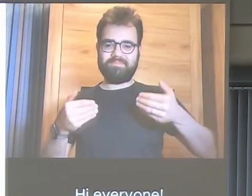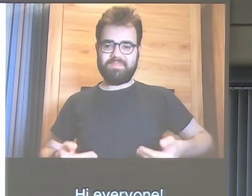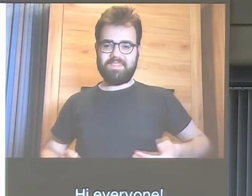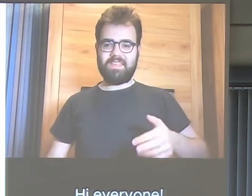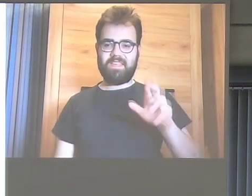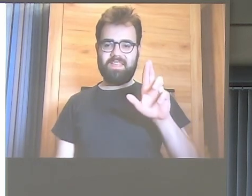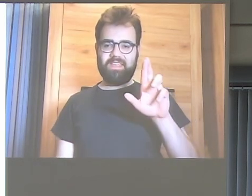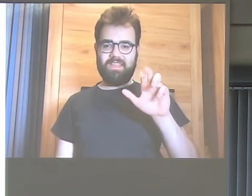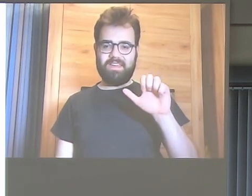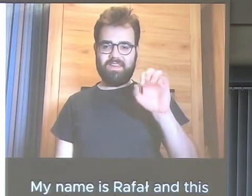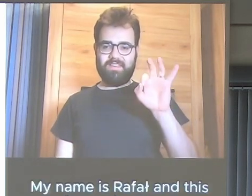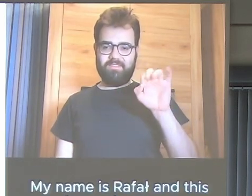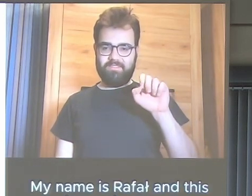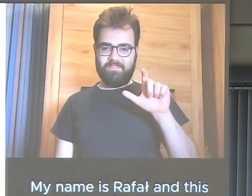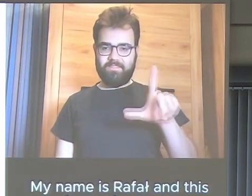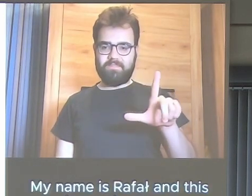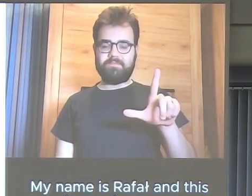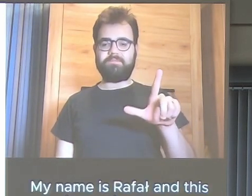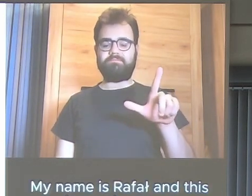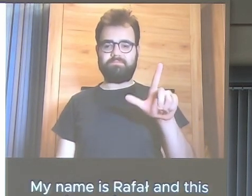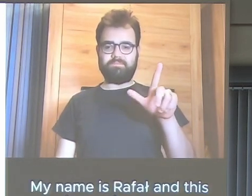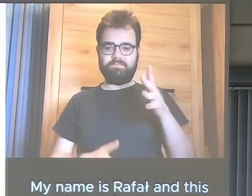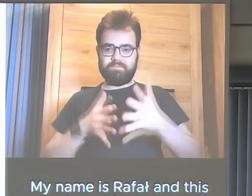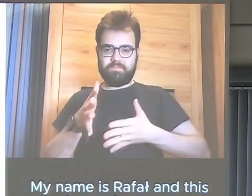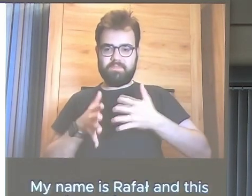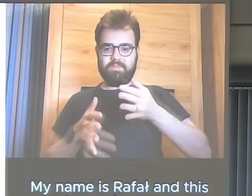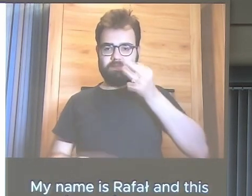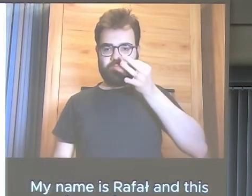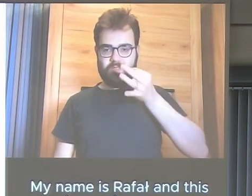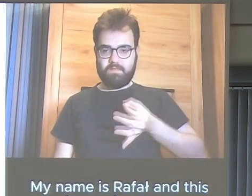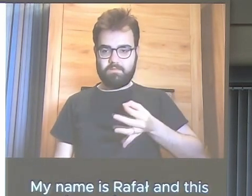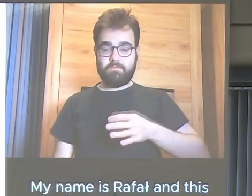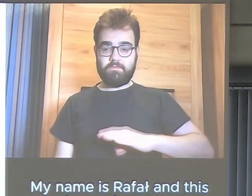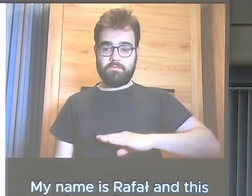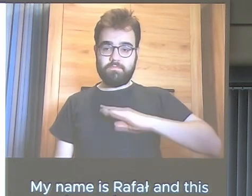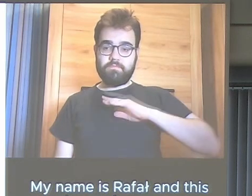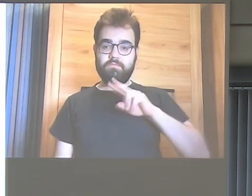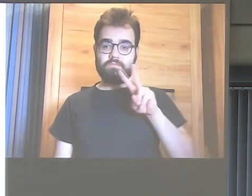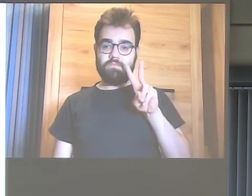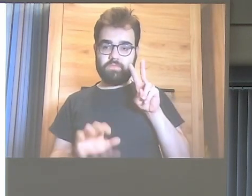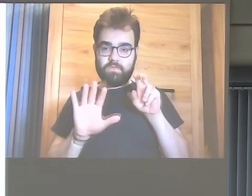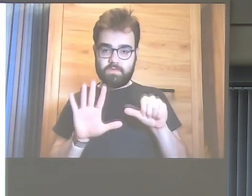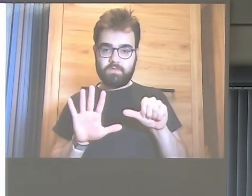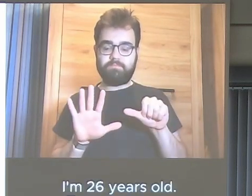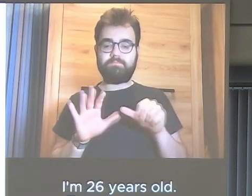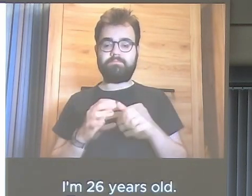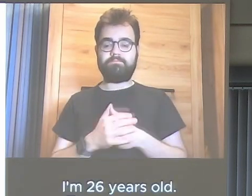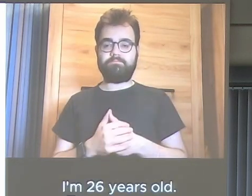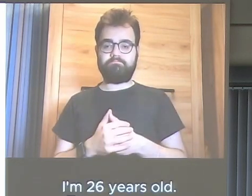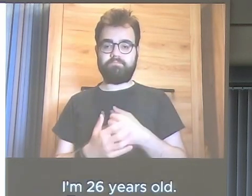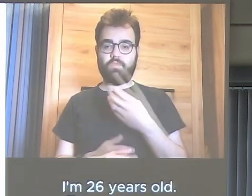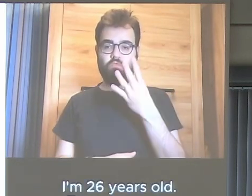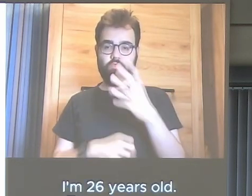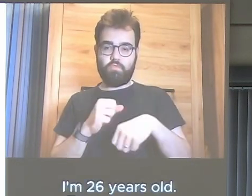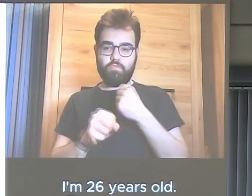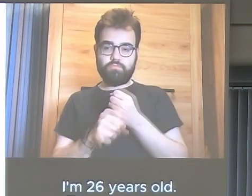here's some information about me. My sign name is this one, and I'm 26 years